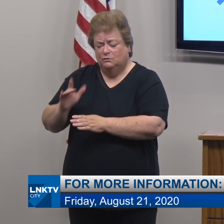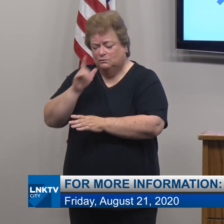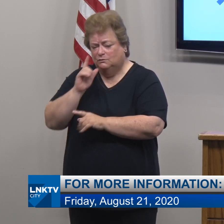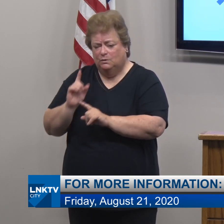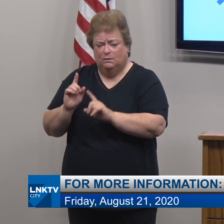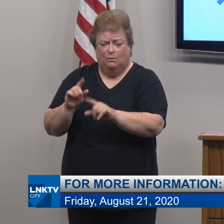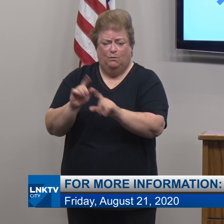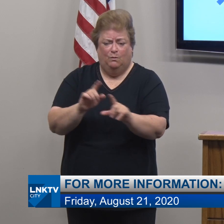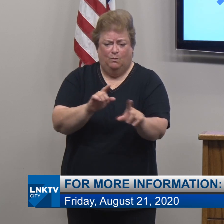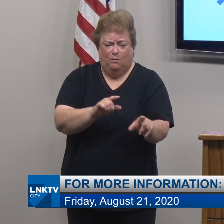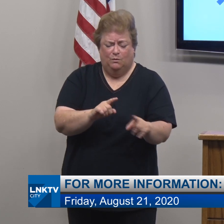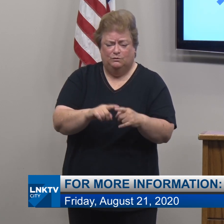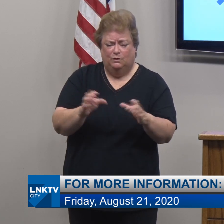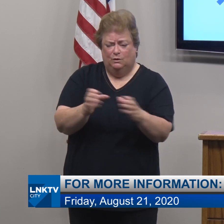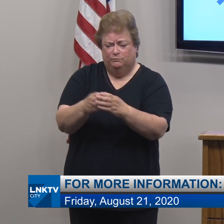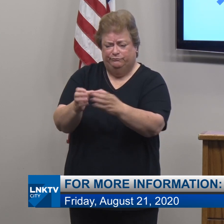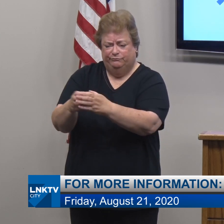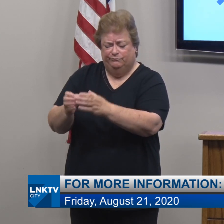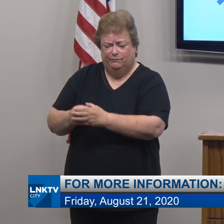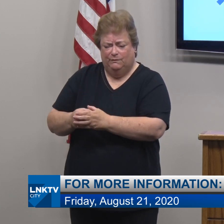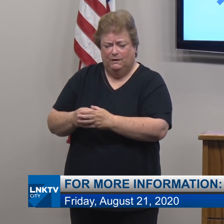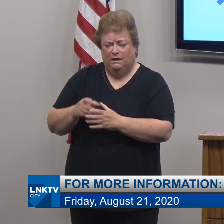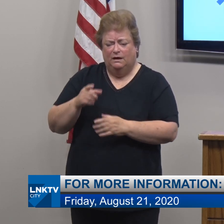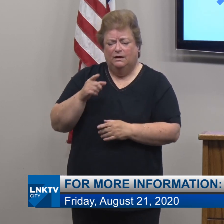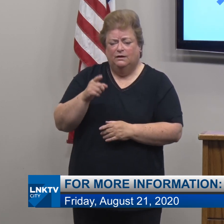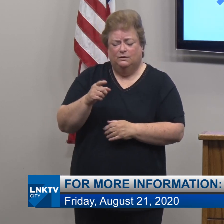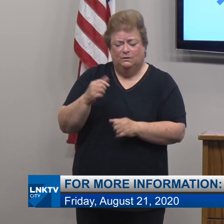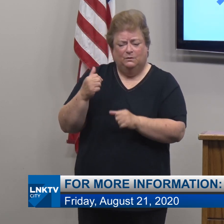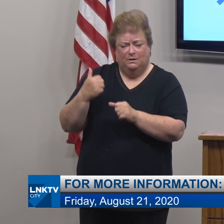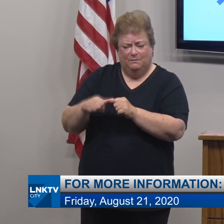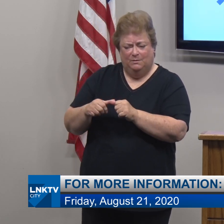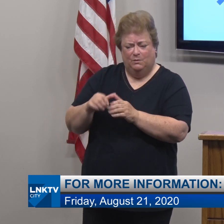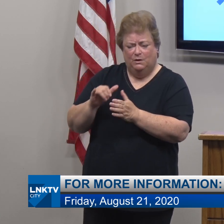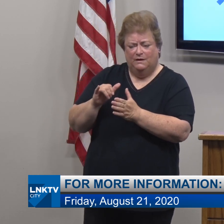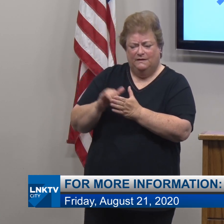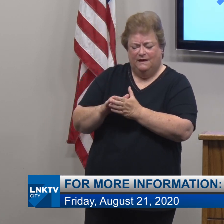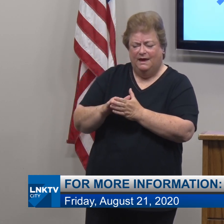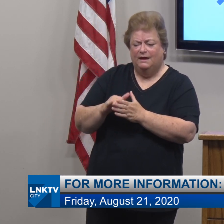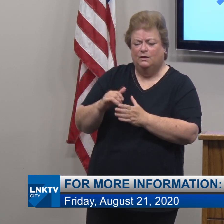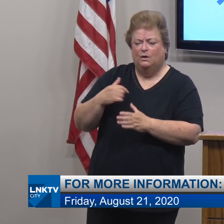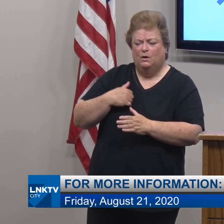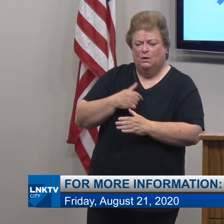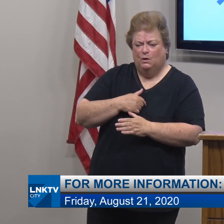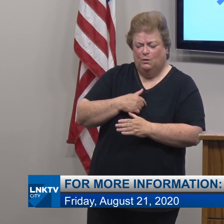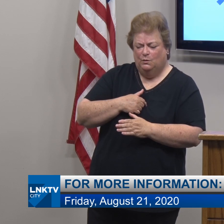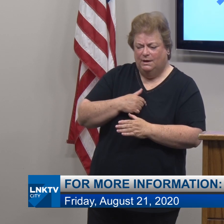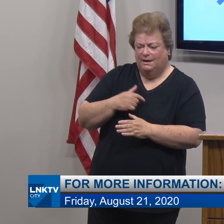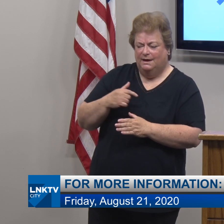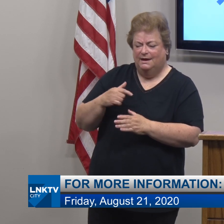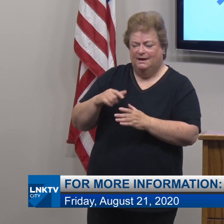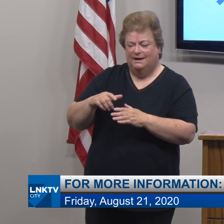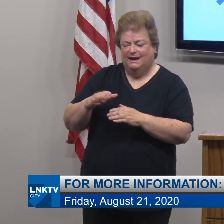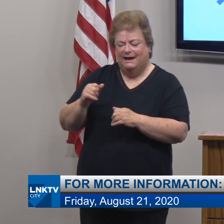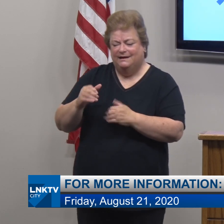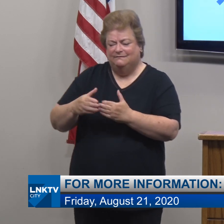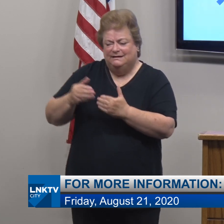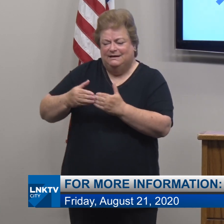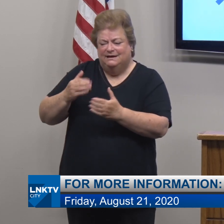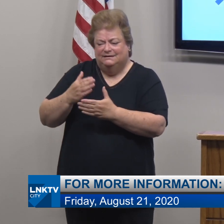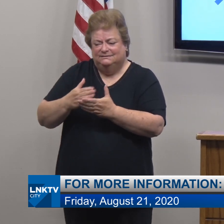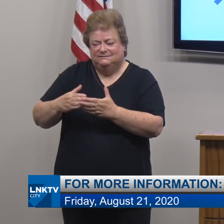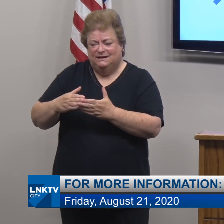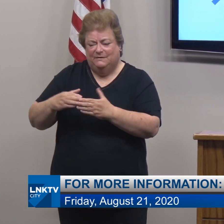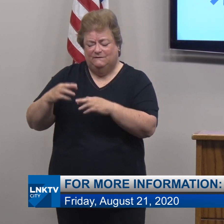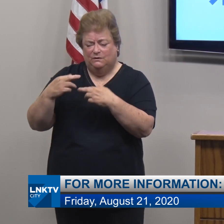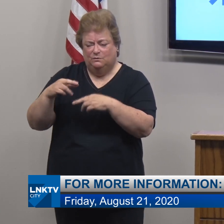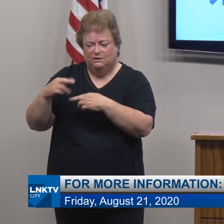indoor spaces. You'll recall that after Lancaster County eased some restrictions June 22nd, we began to see increase